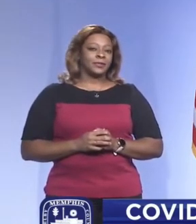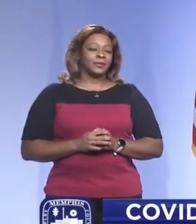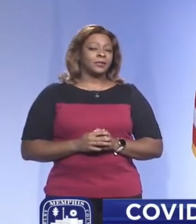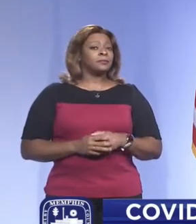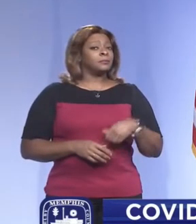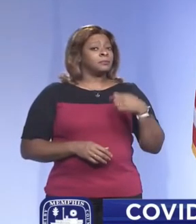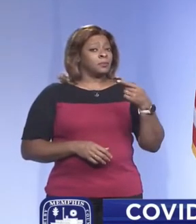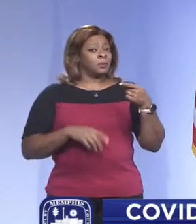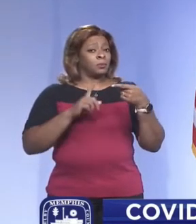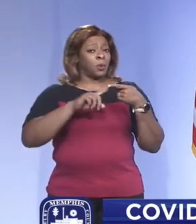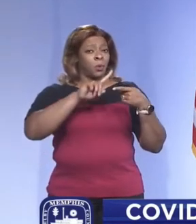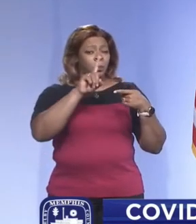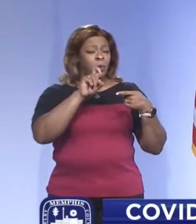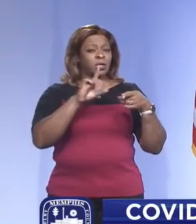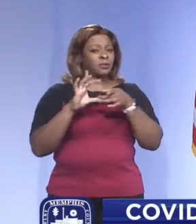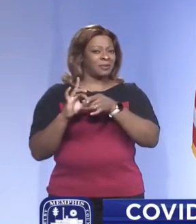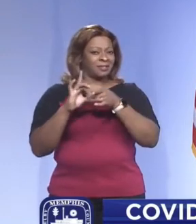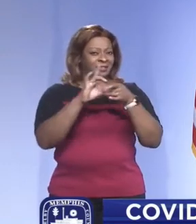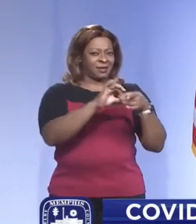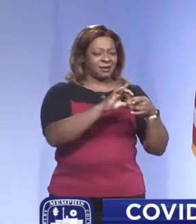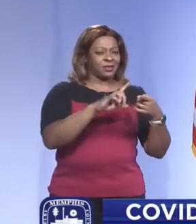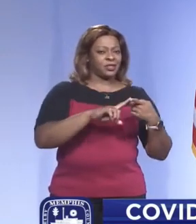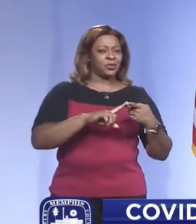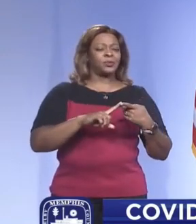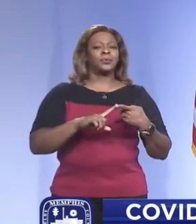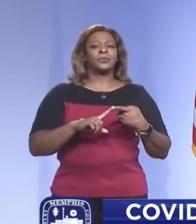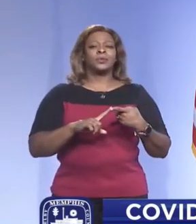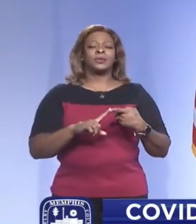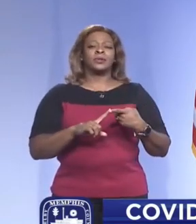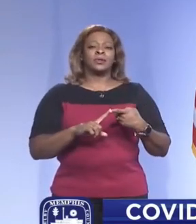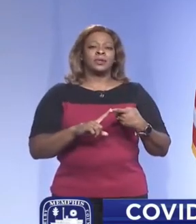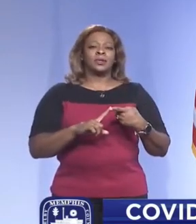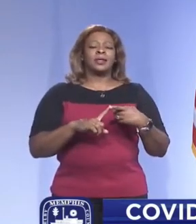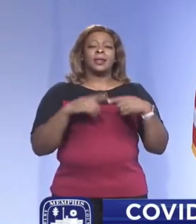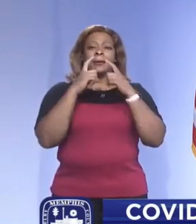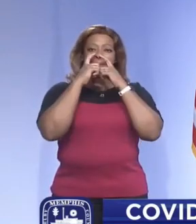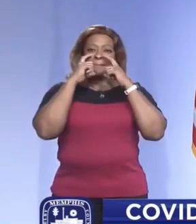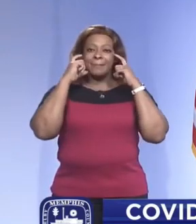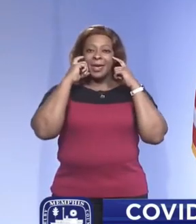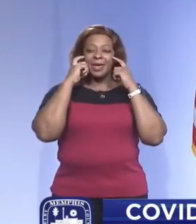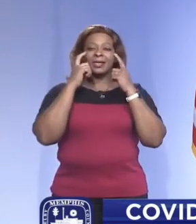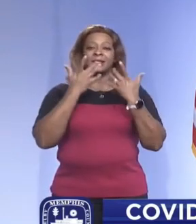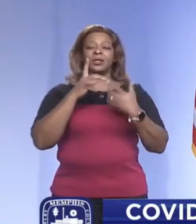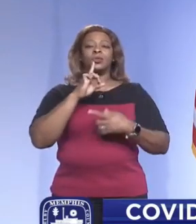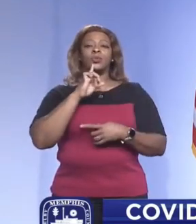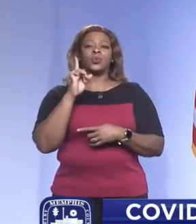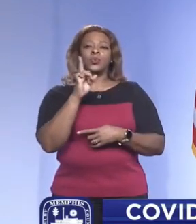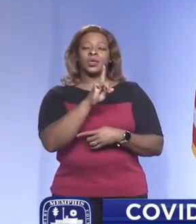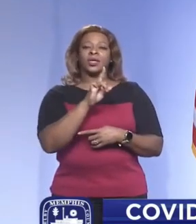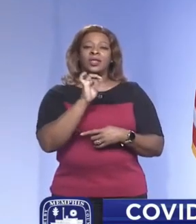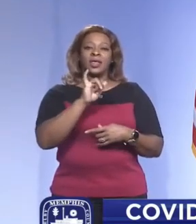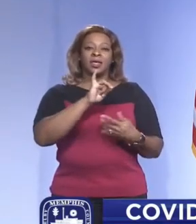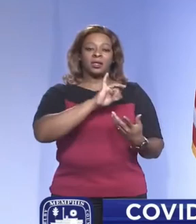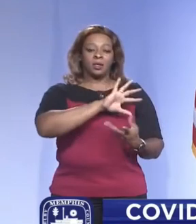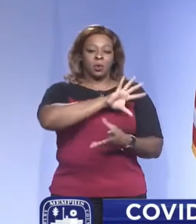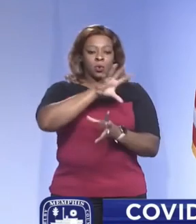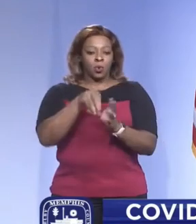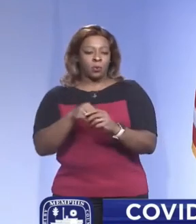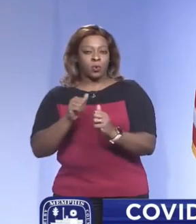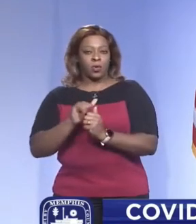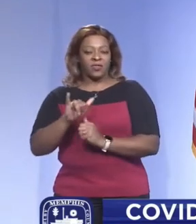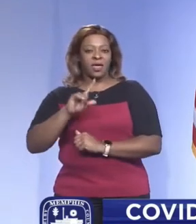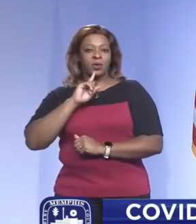One question has been related to the mask directive that's incorporated in this